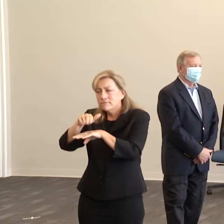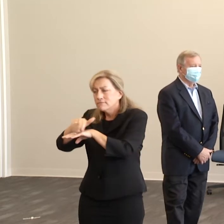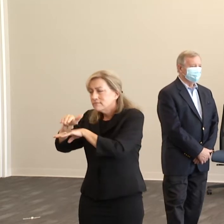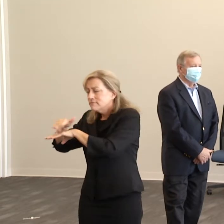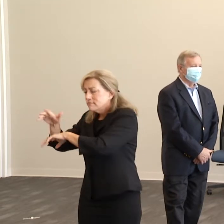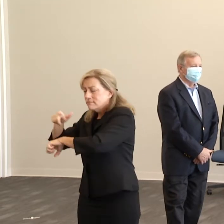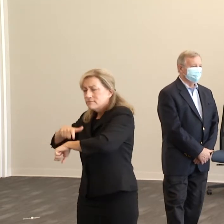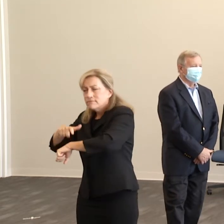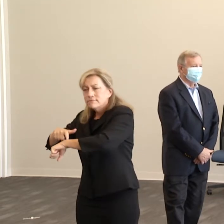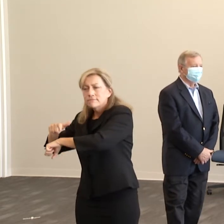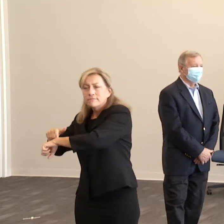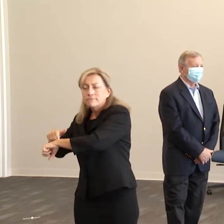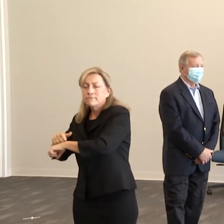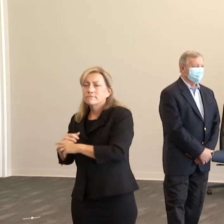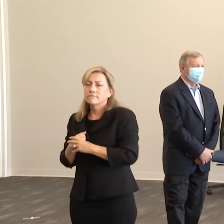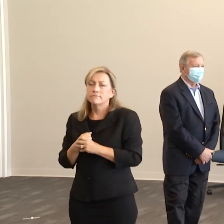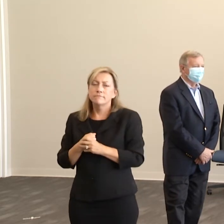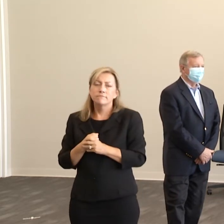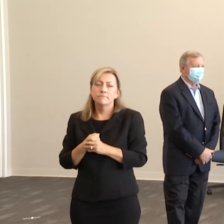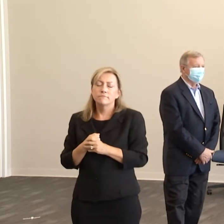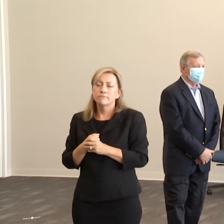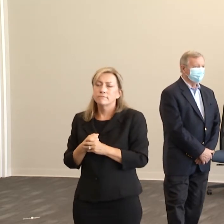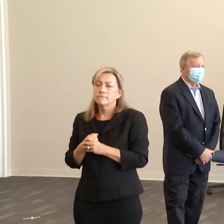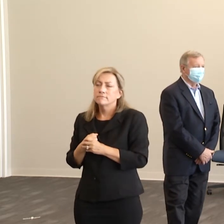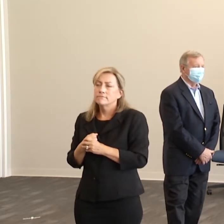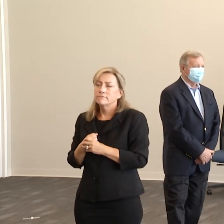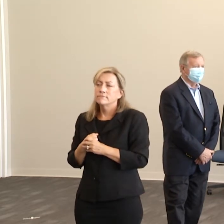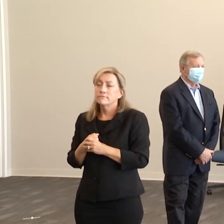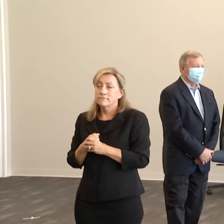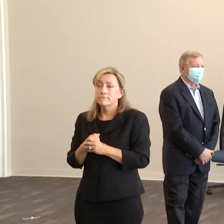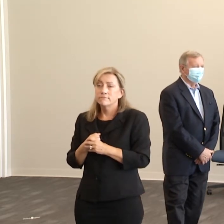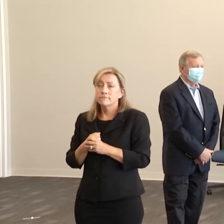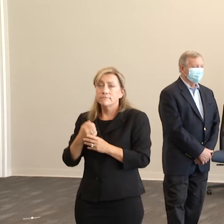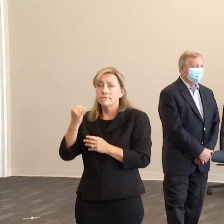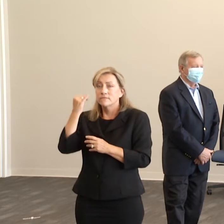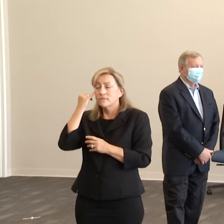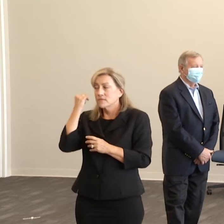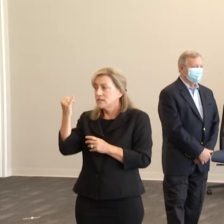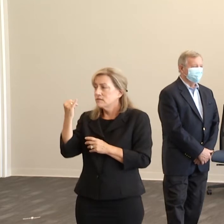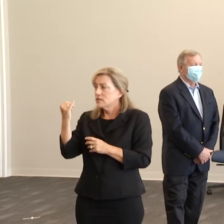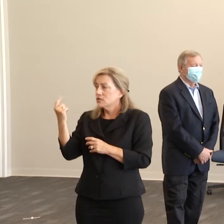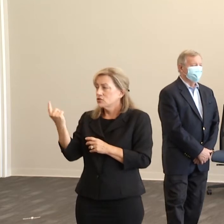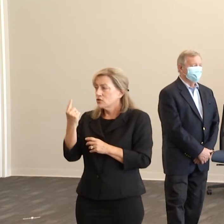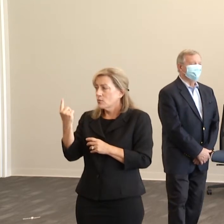mail. If someone like as Genghis Khan